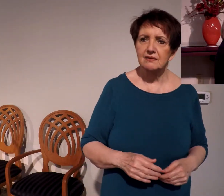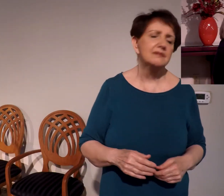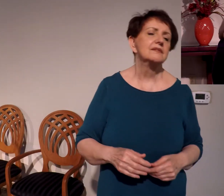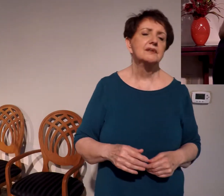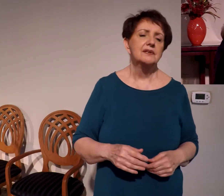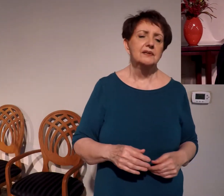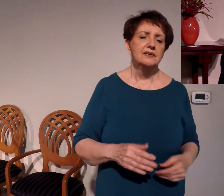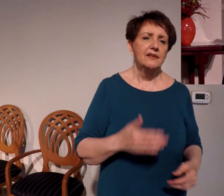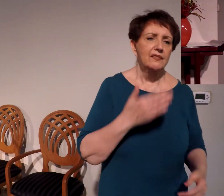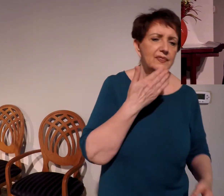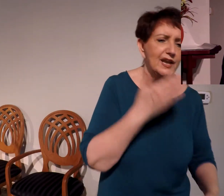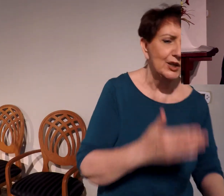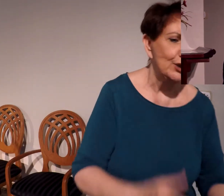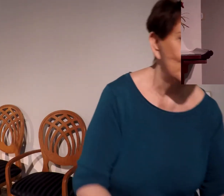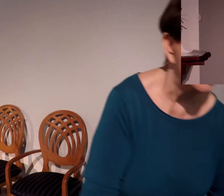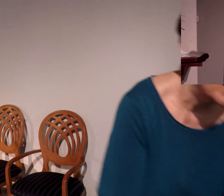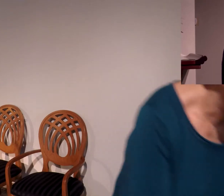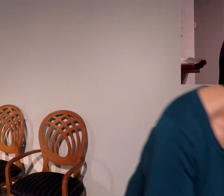around.